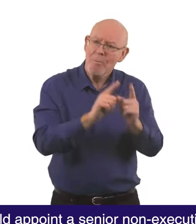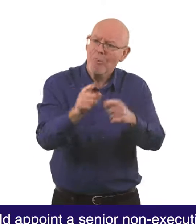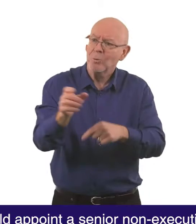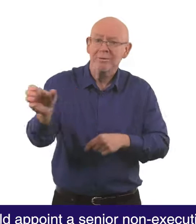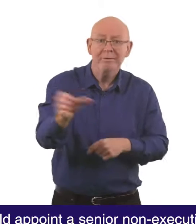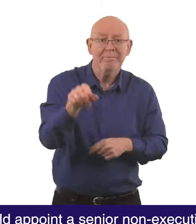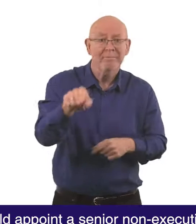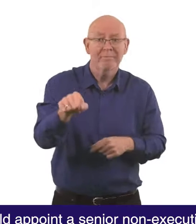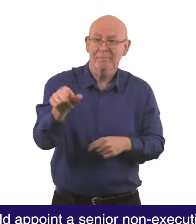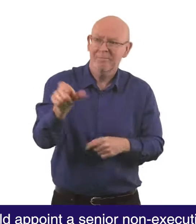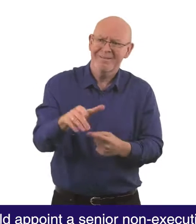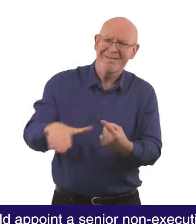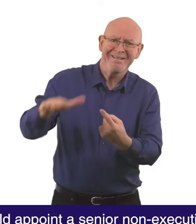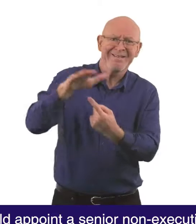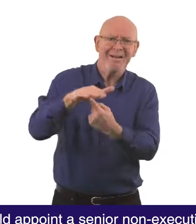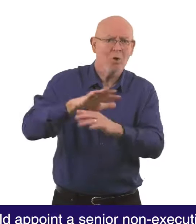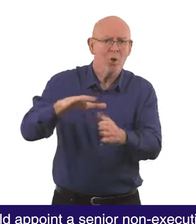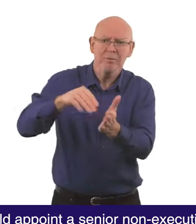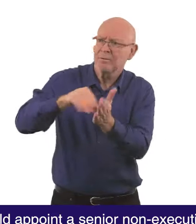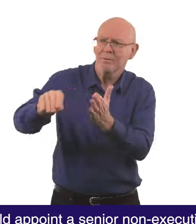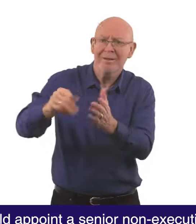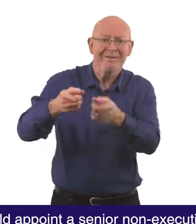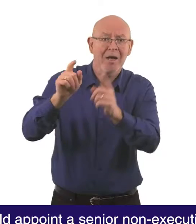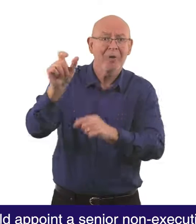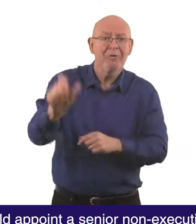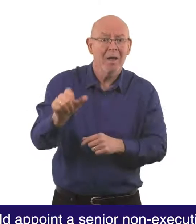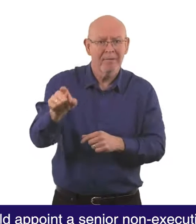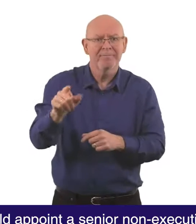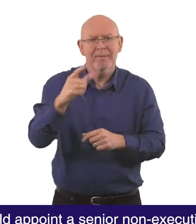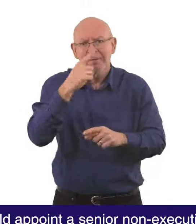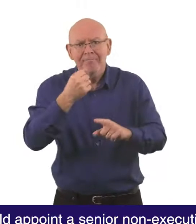DWP should appoint a senior, non-executive director to champion this plan